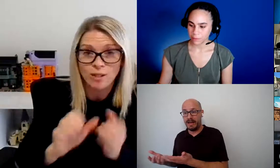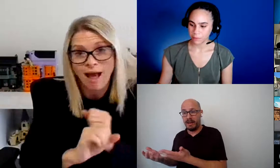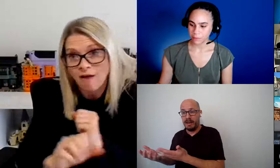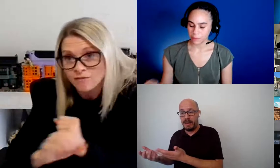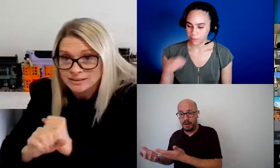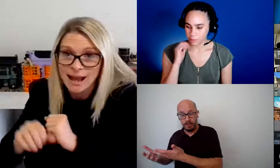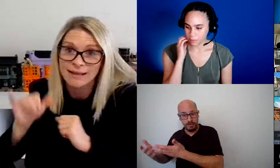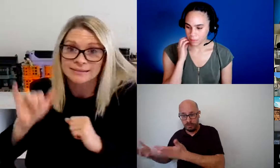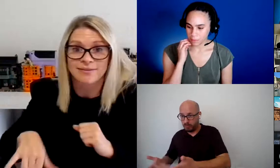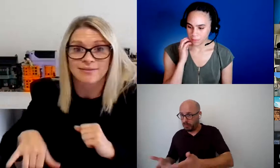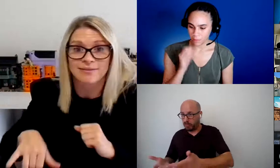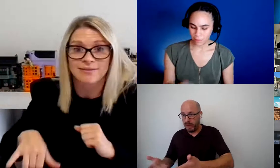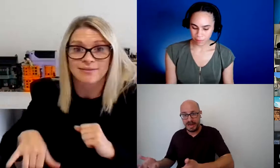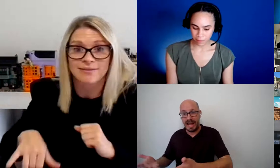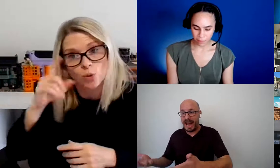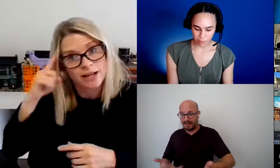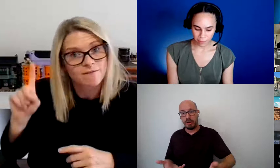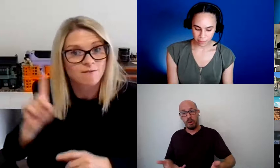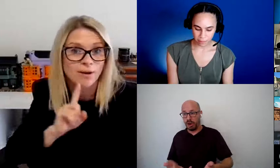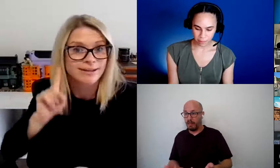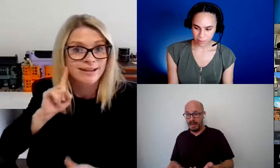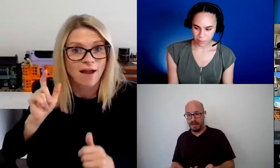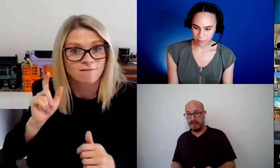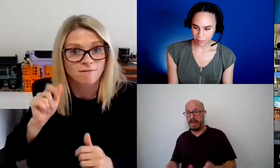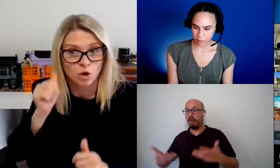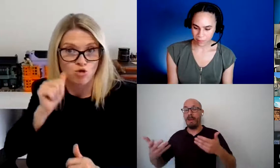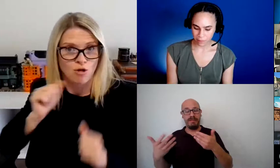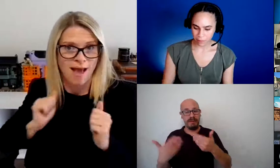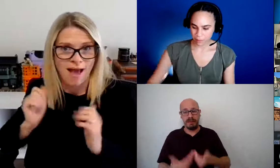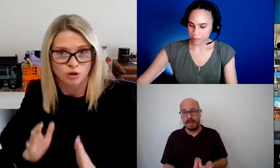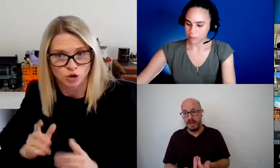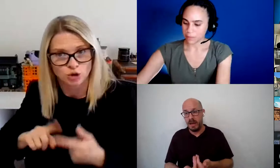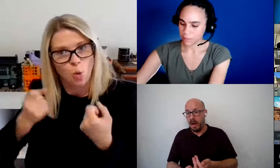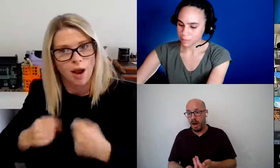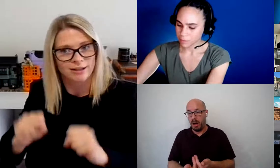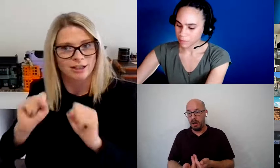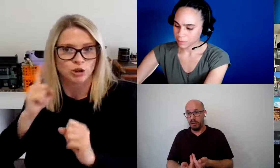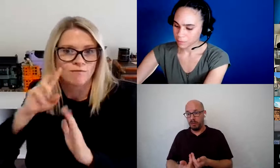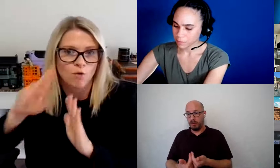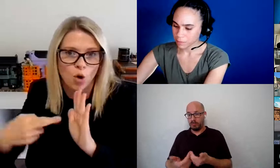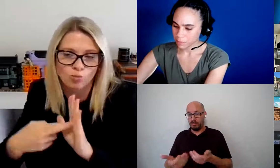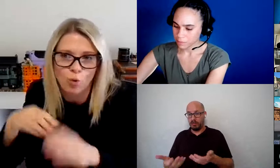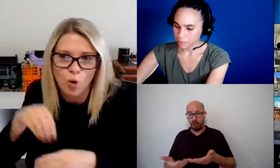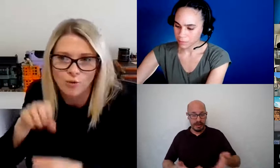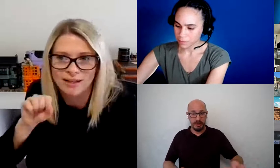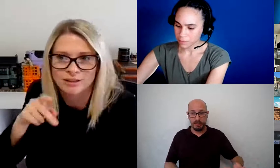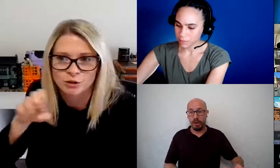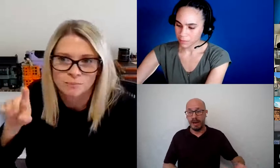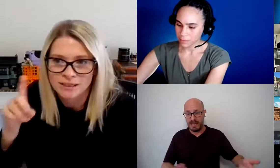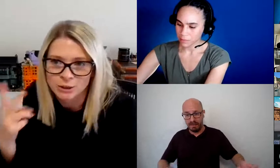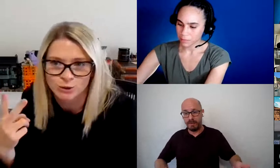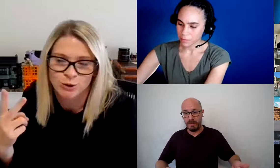had an, you know, we had an acting coach come in that was basically looking for a deaf